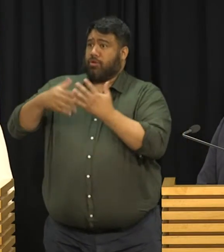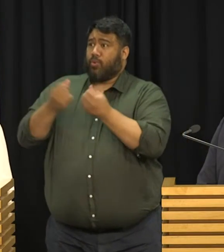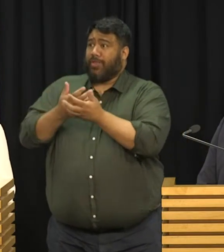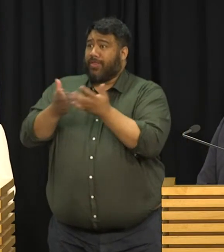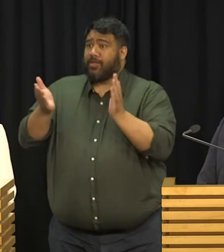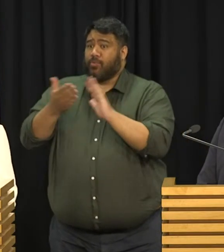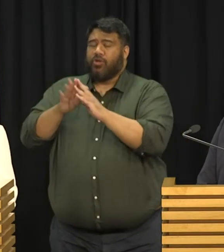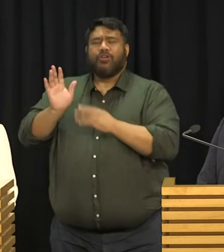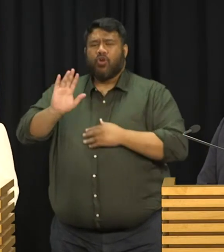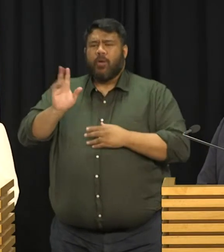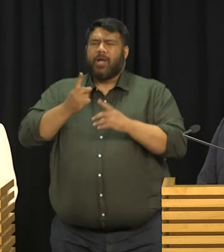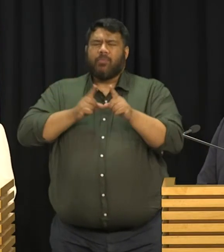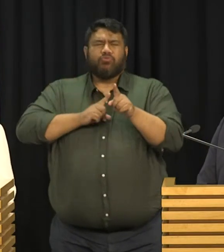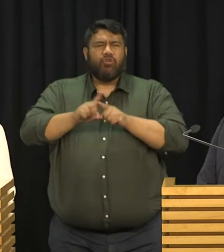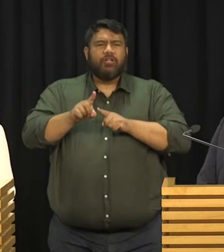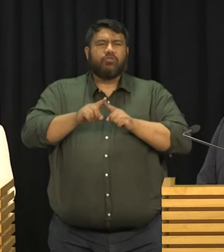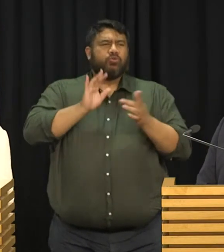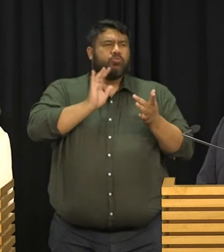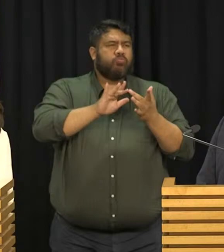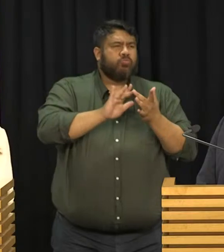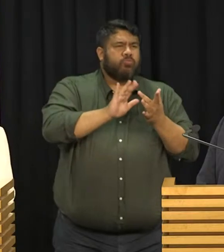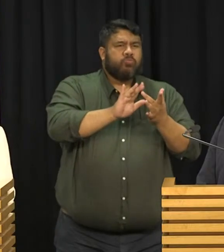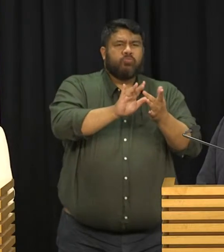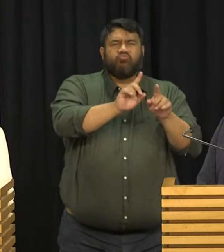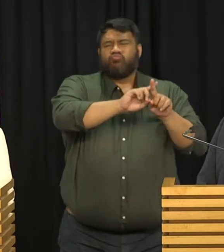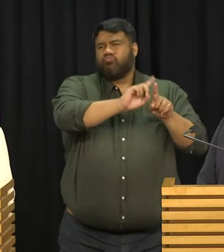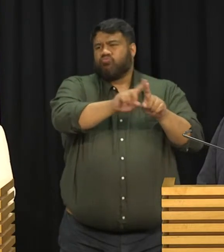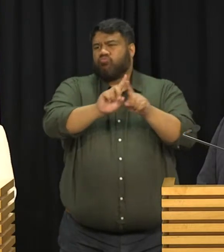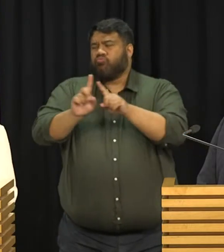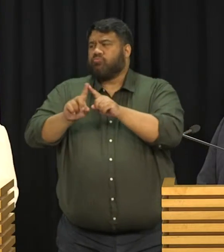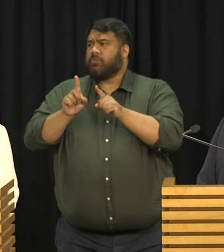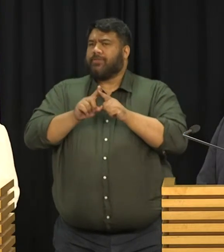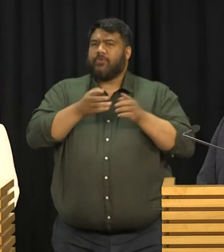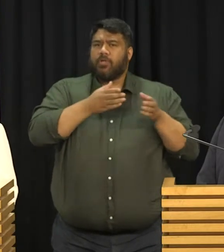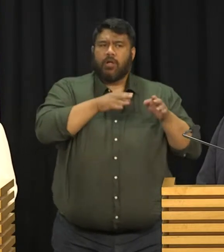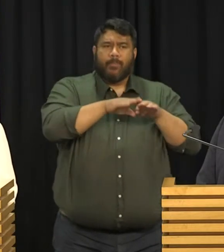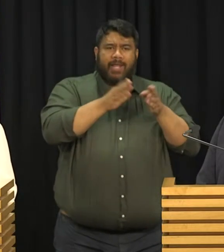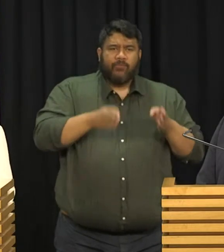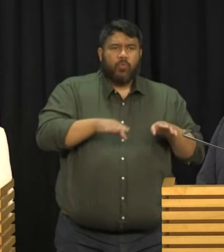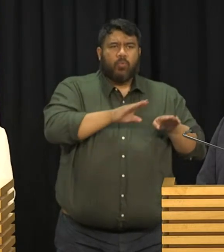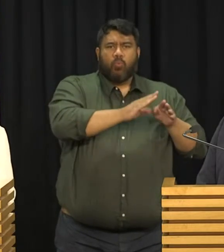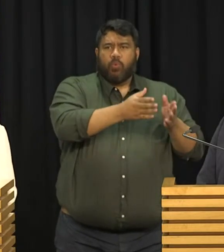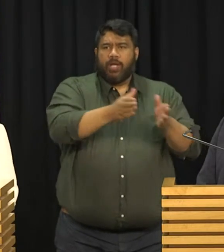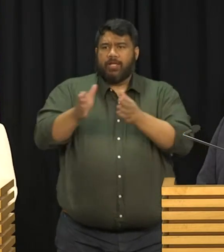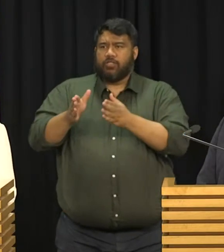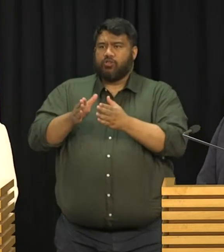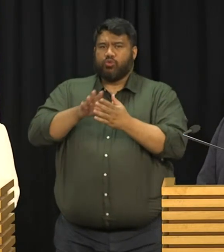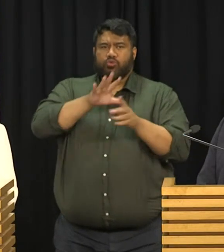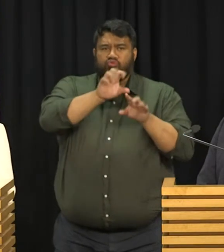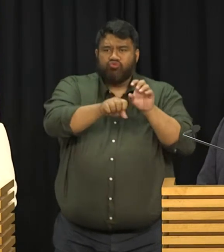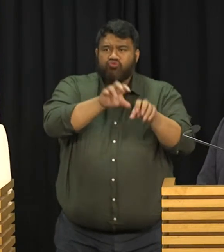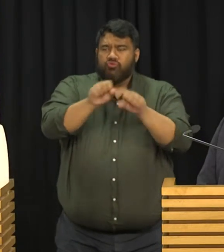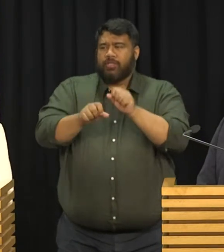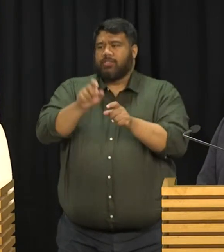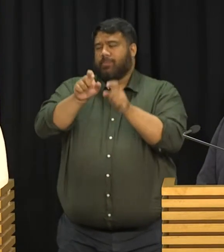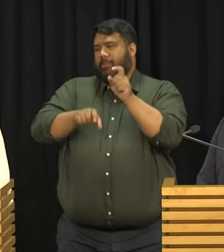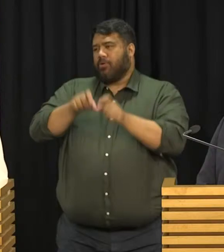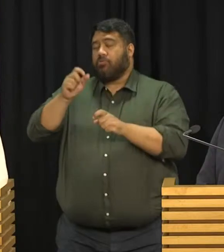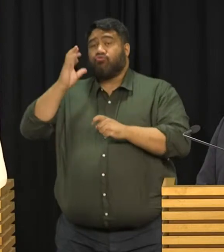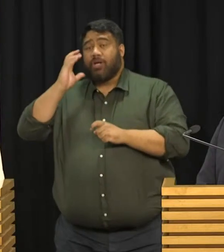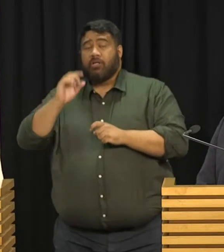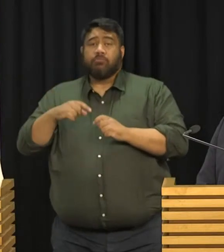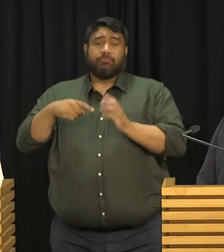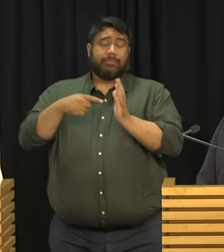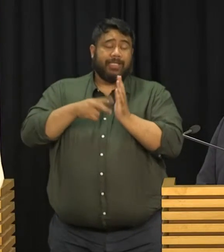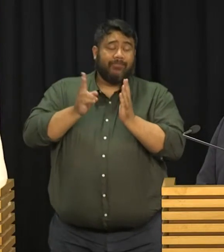few different media outlets, a few different forms of media, radio, TV, and other varieties that I